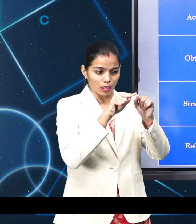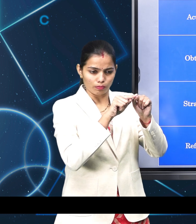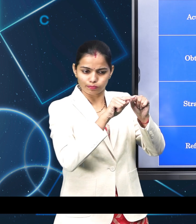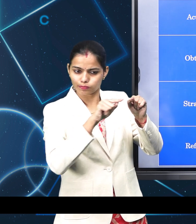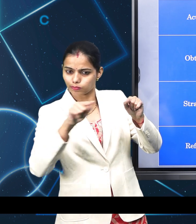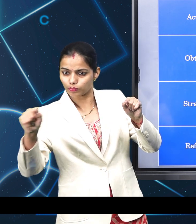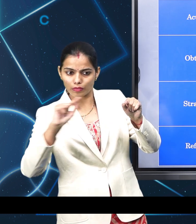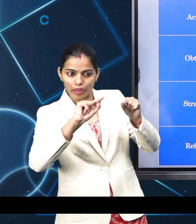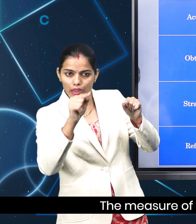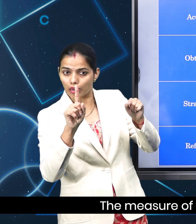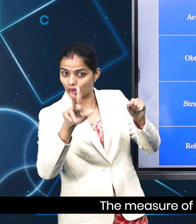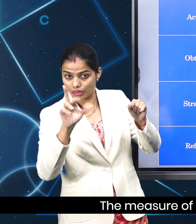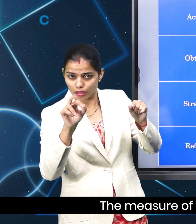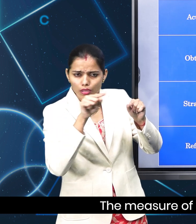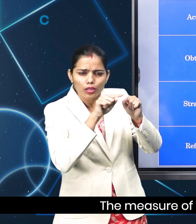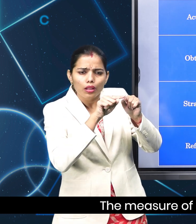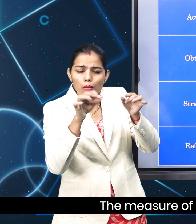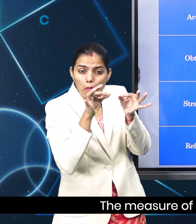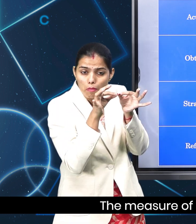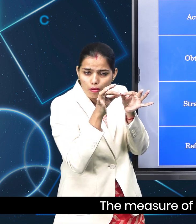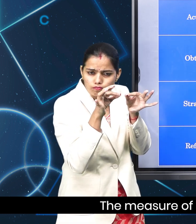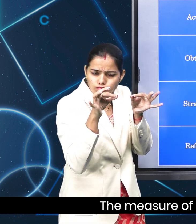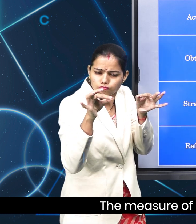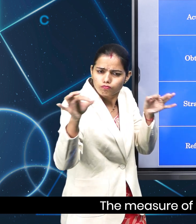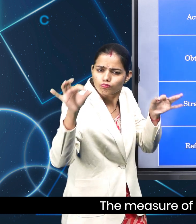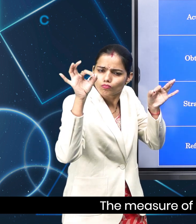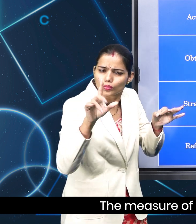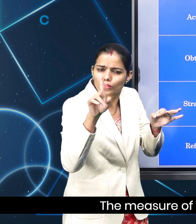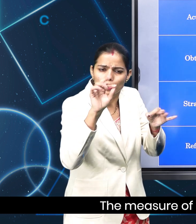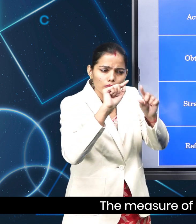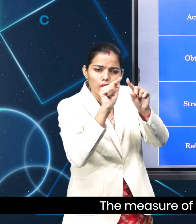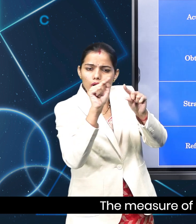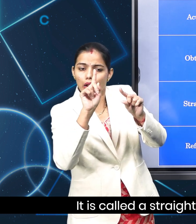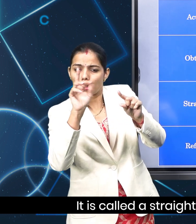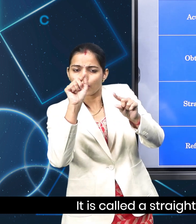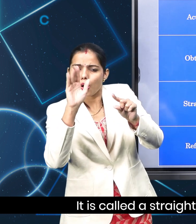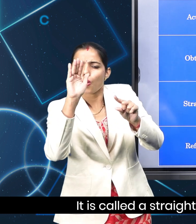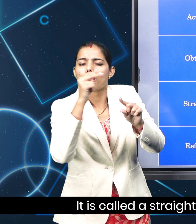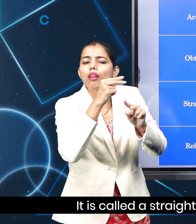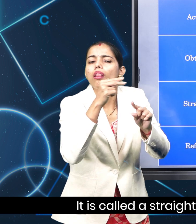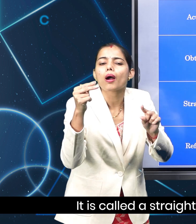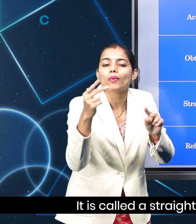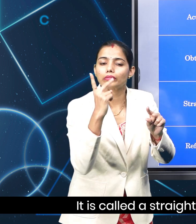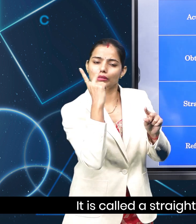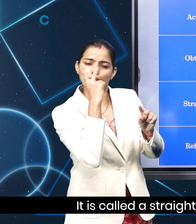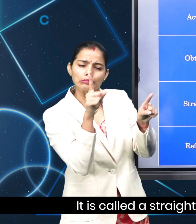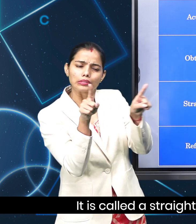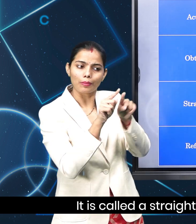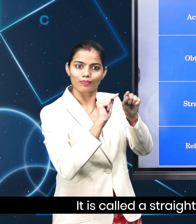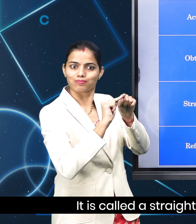Straight angle. The measure of a straight angle is 180 degrees. It is called a straight angle as